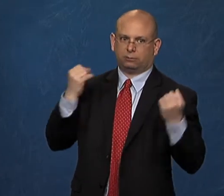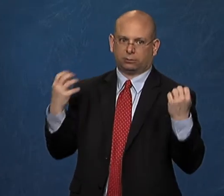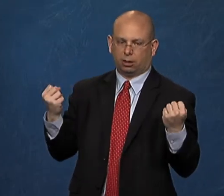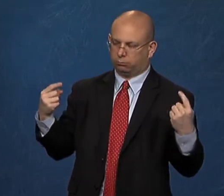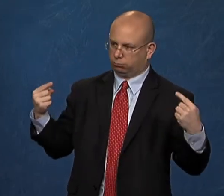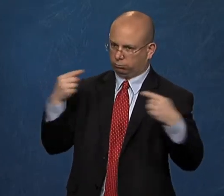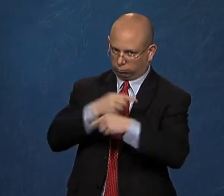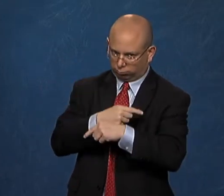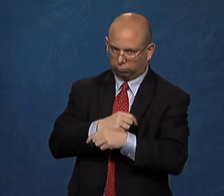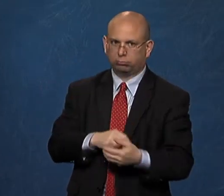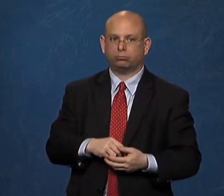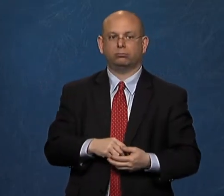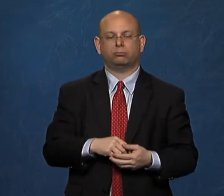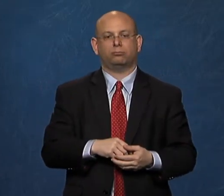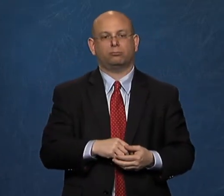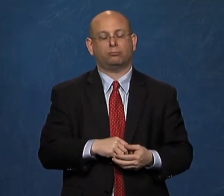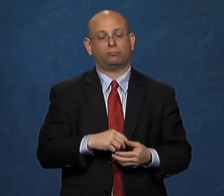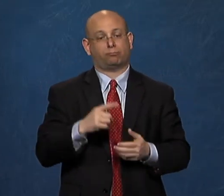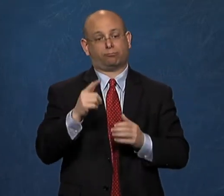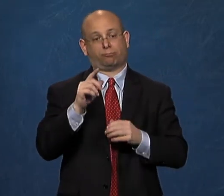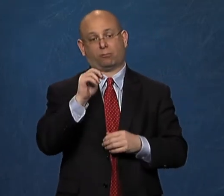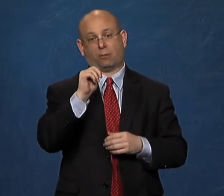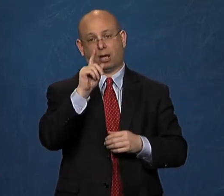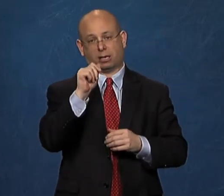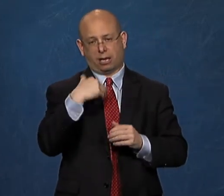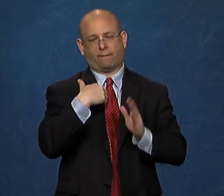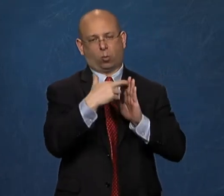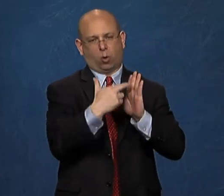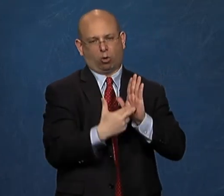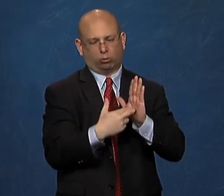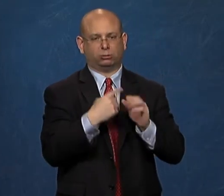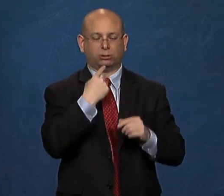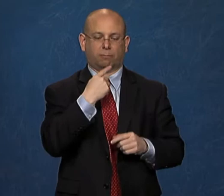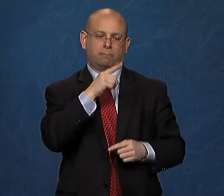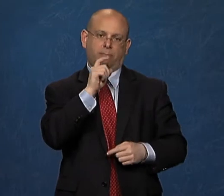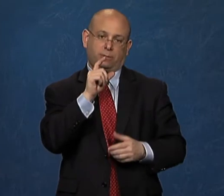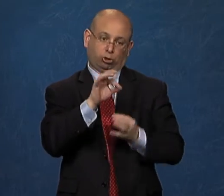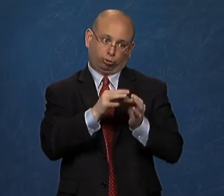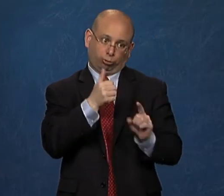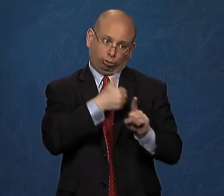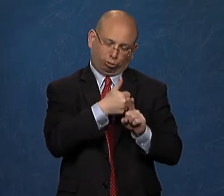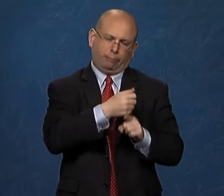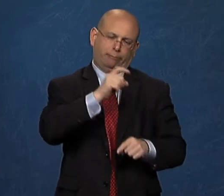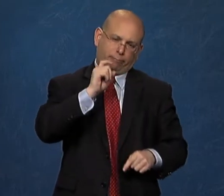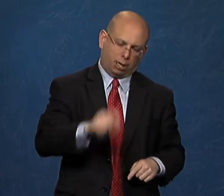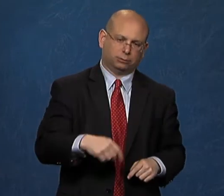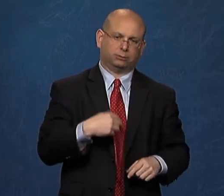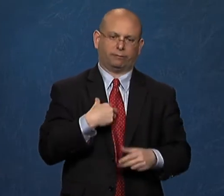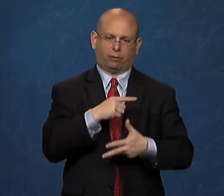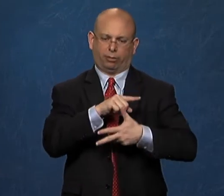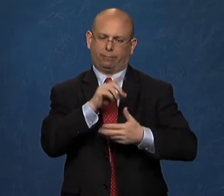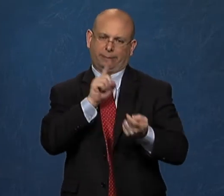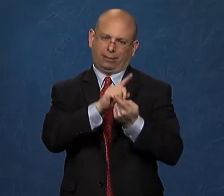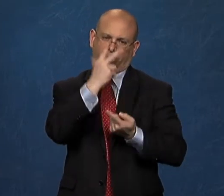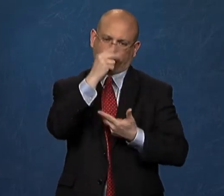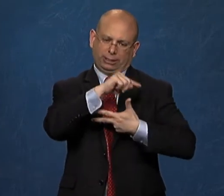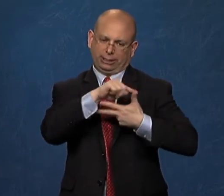communicating, and the interpreter needs to be able to understand the deaf person. So this is also another major component of providing adequate services through